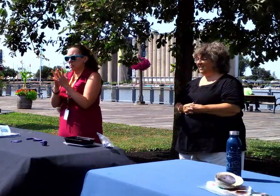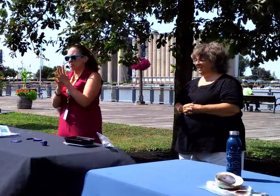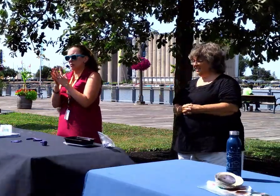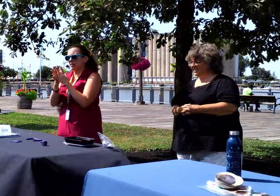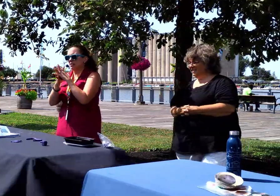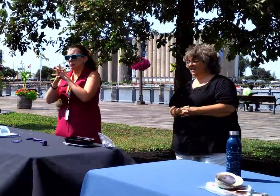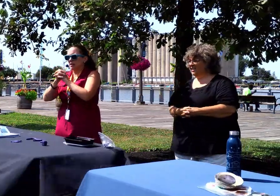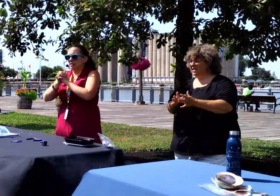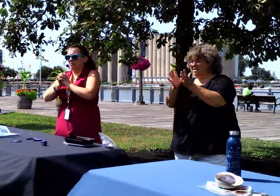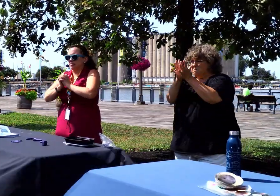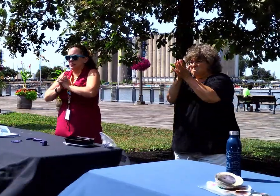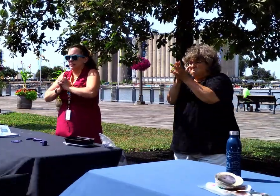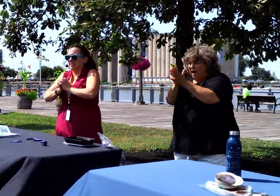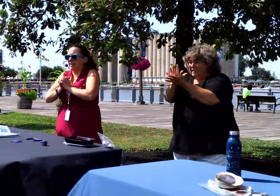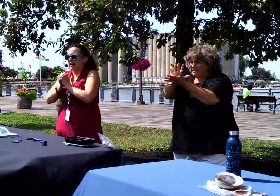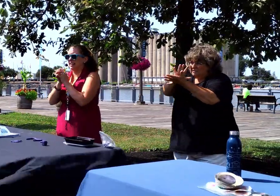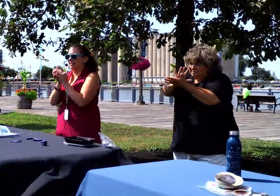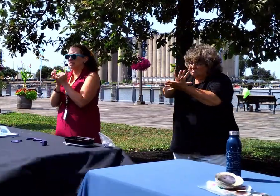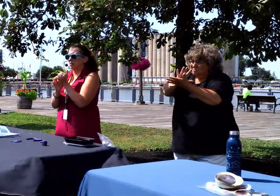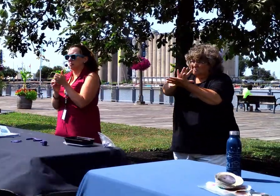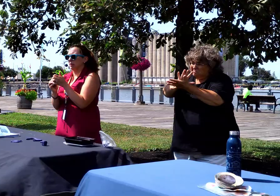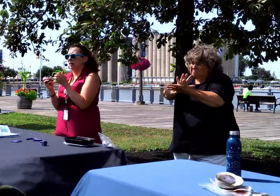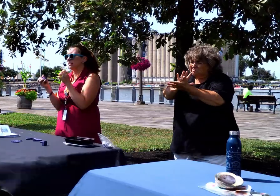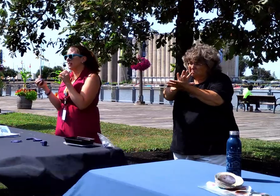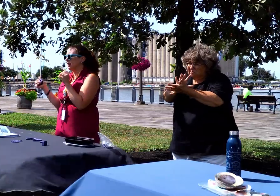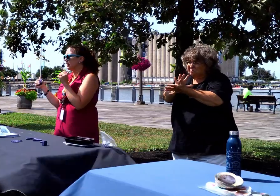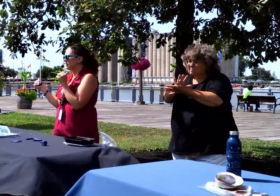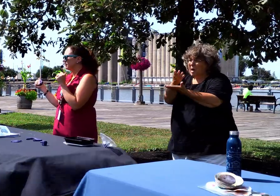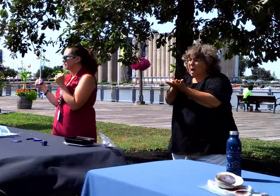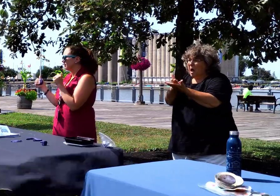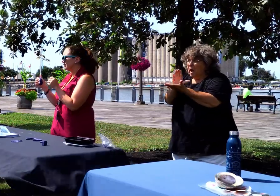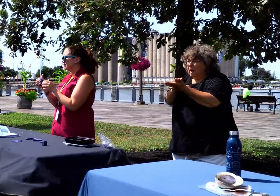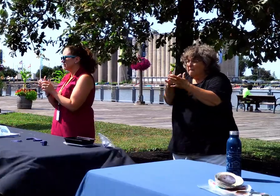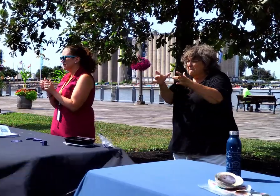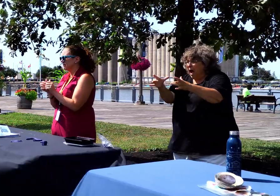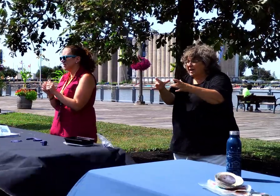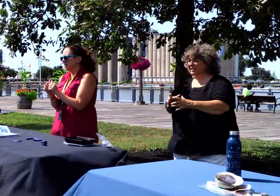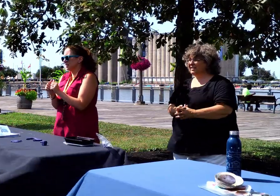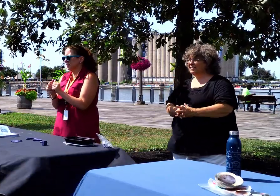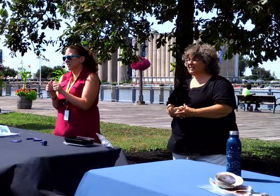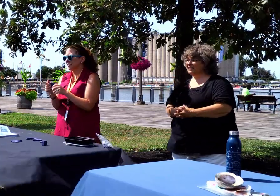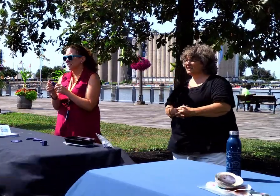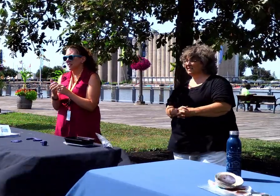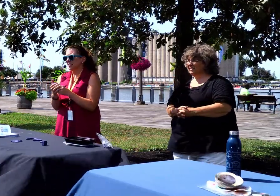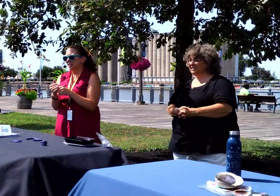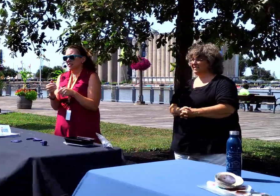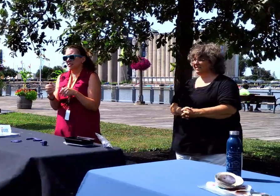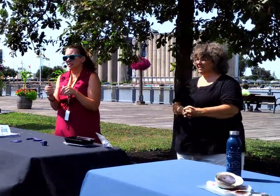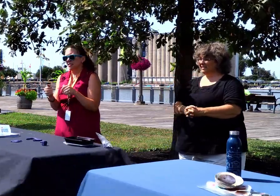You can press your ball down flat into a pancake.